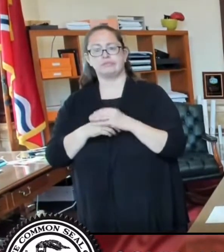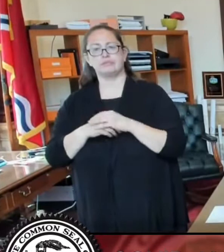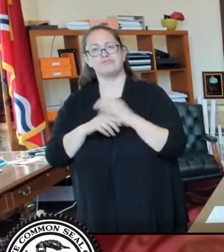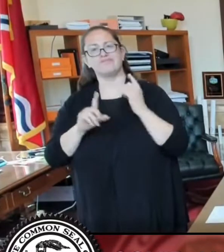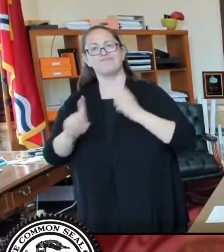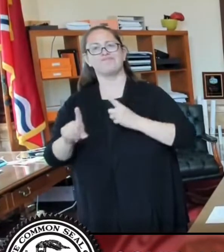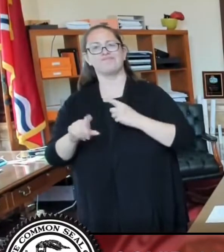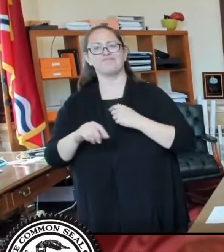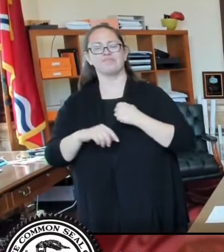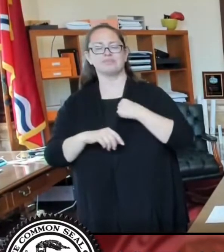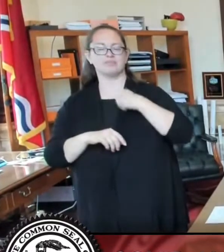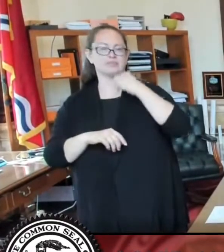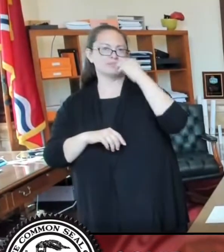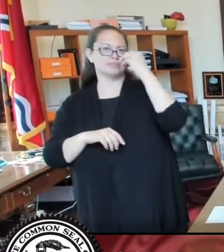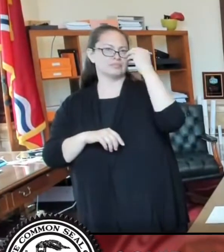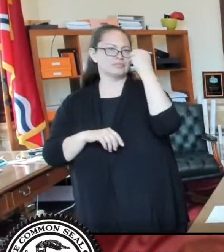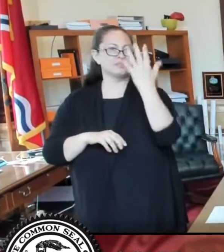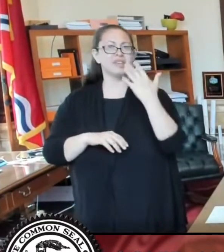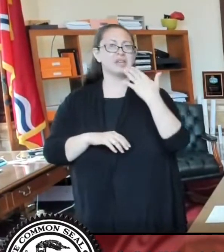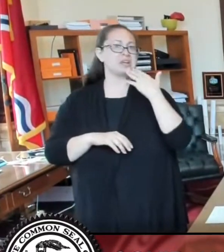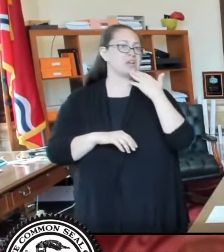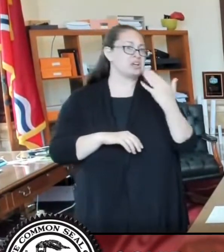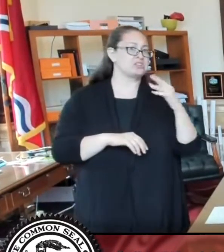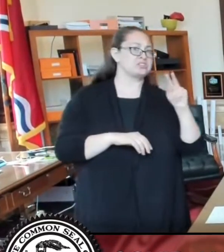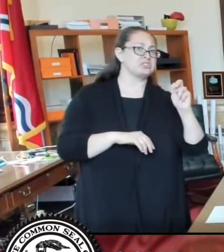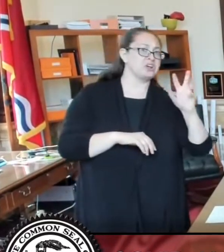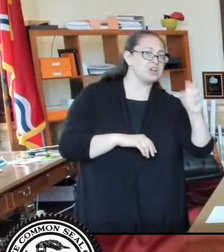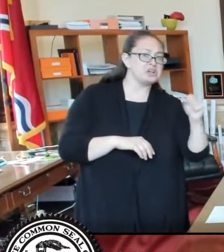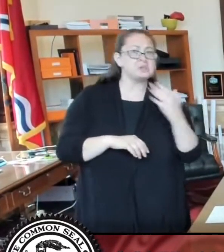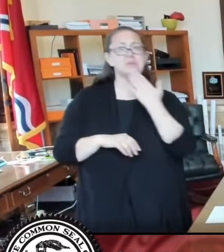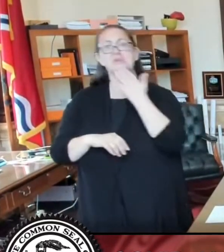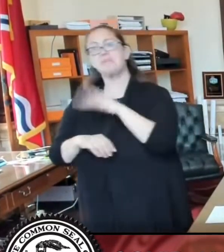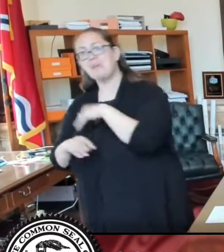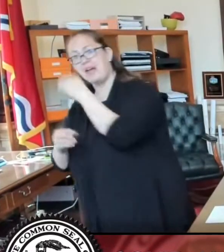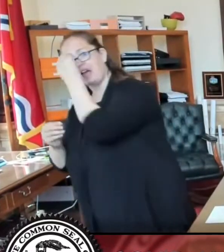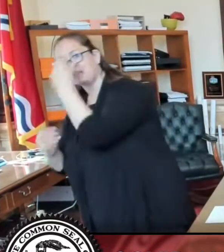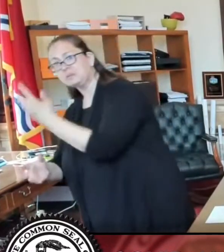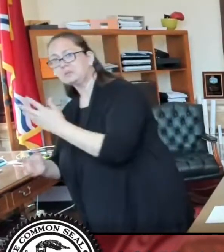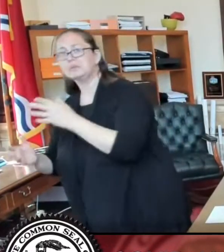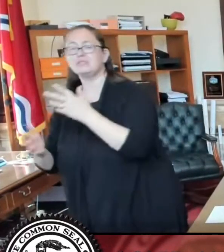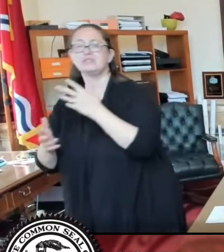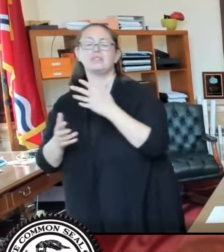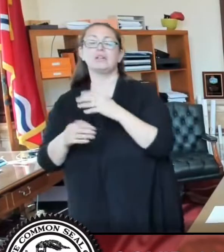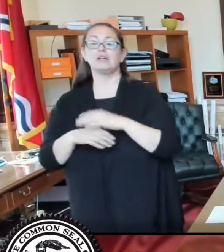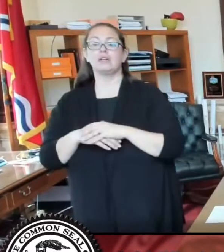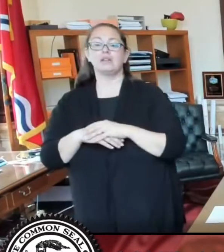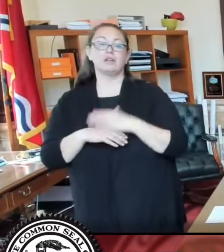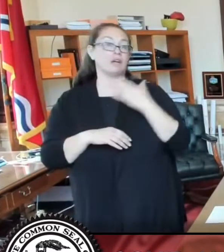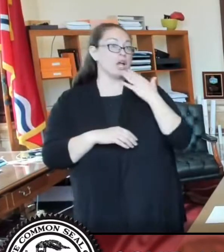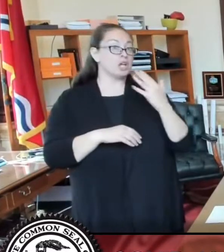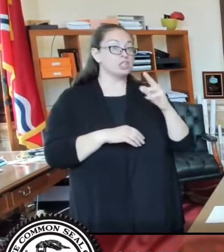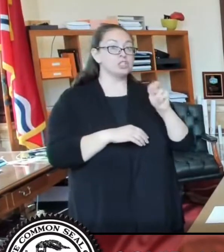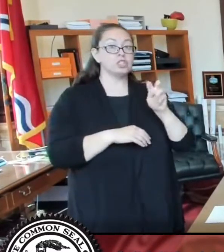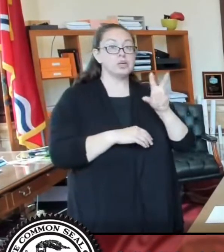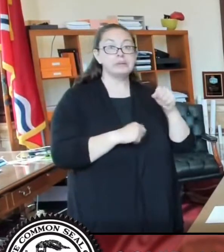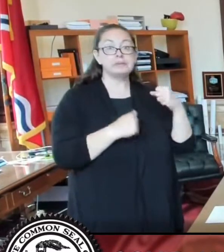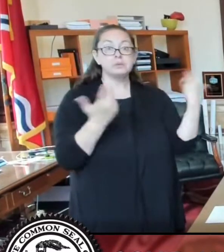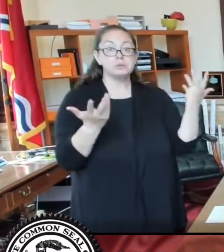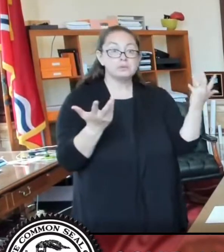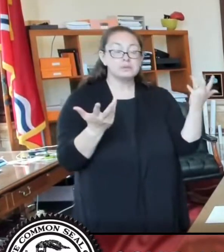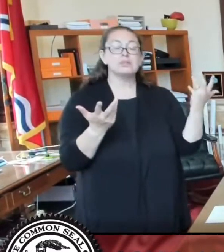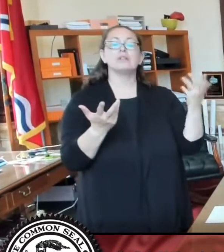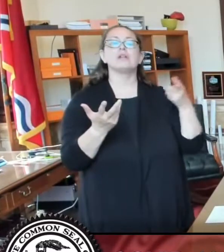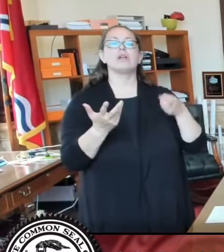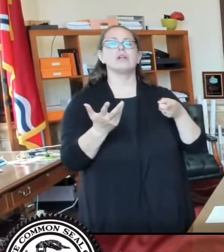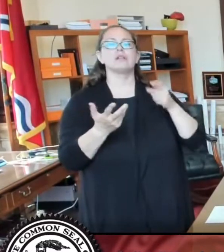of good news, bad news here. On the good news front, the